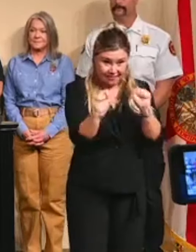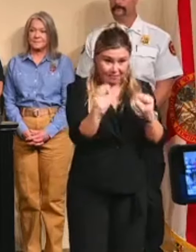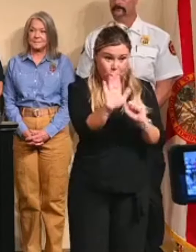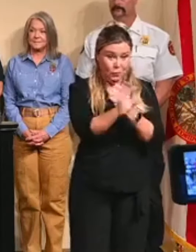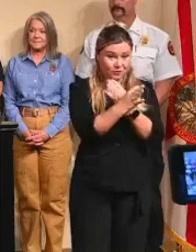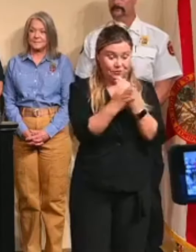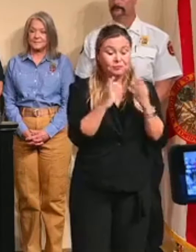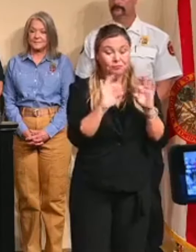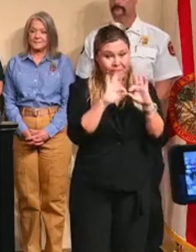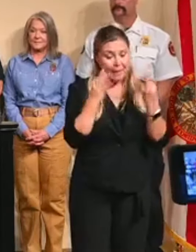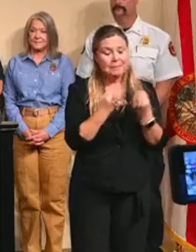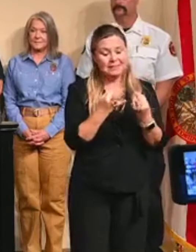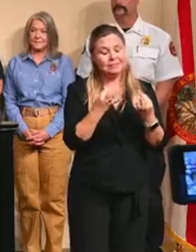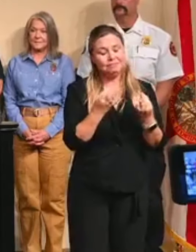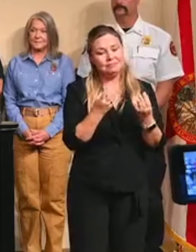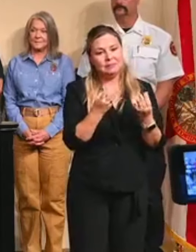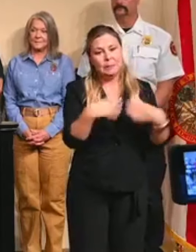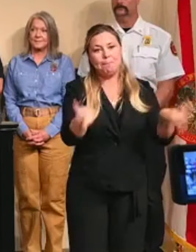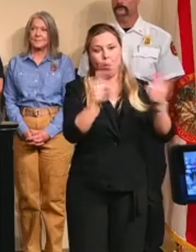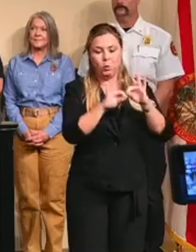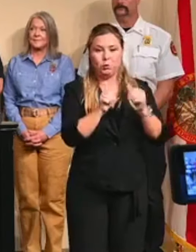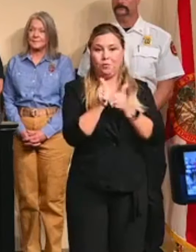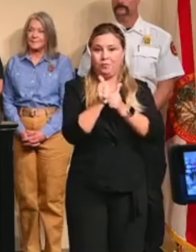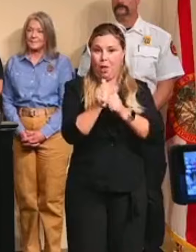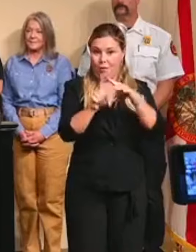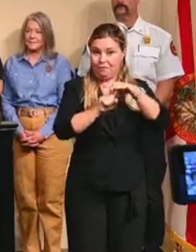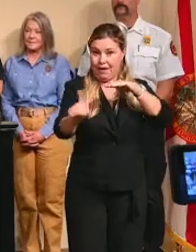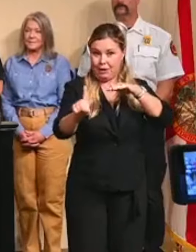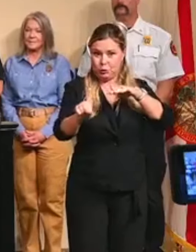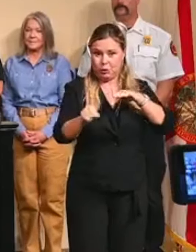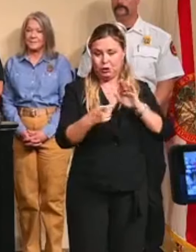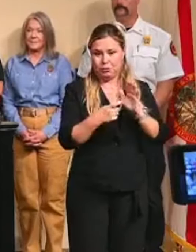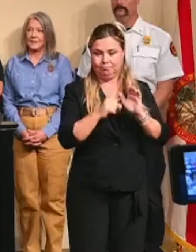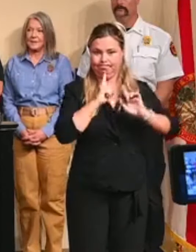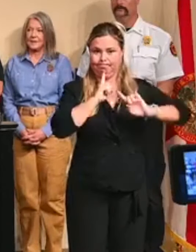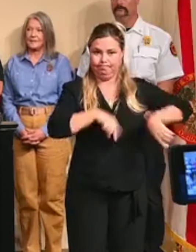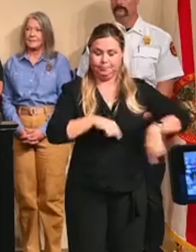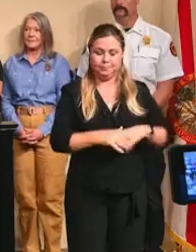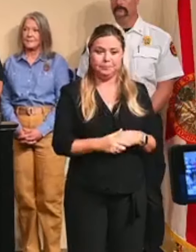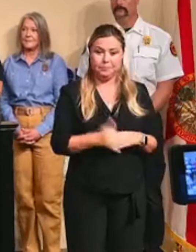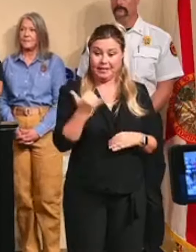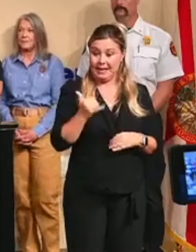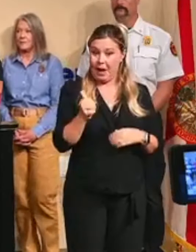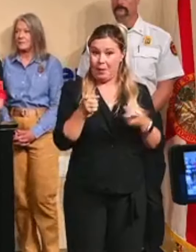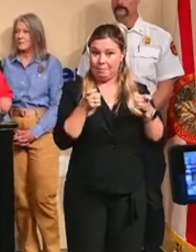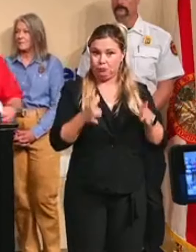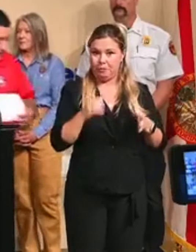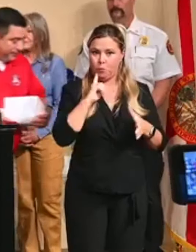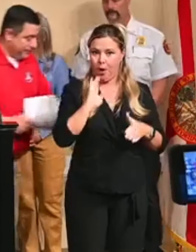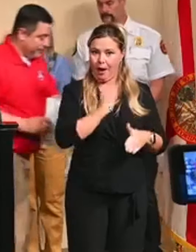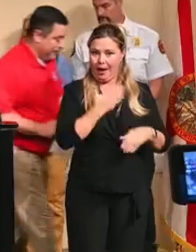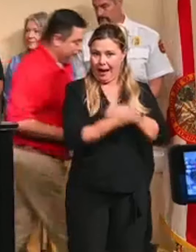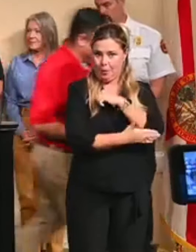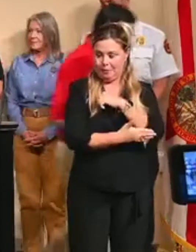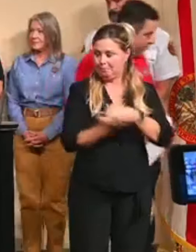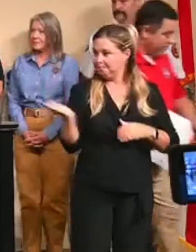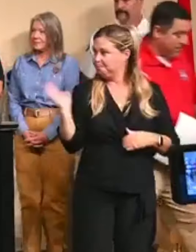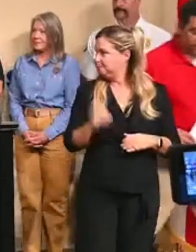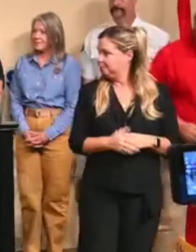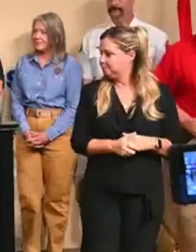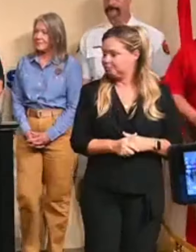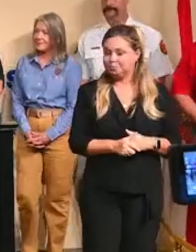our responders, please follow evacuation orders. Now I'd like to introduce our County Administrator, Joy Andrews.